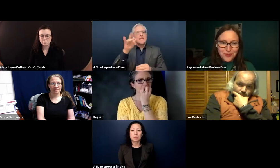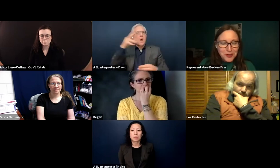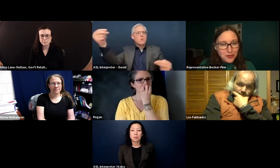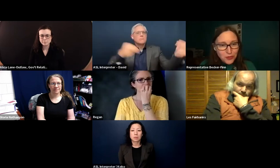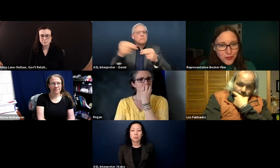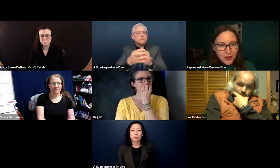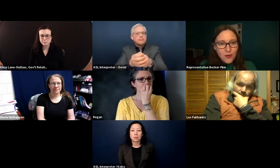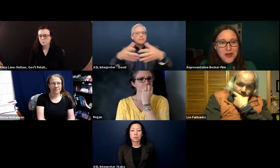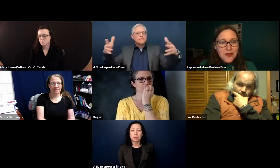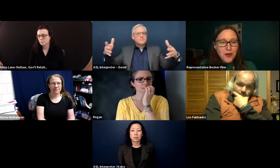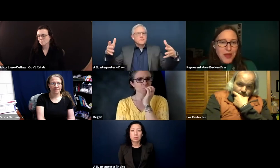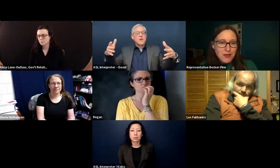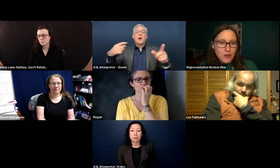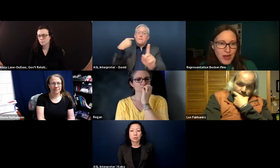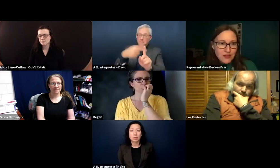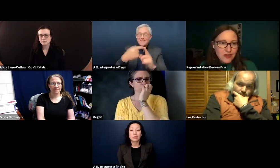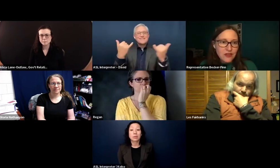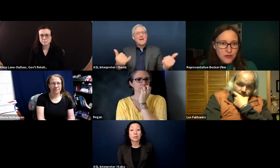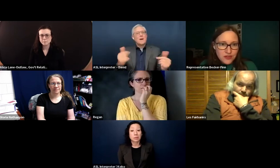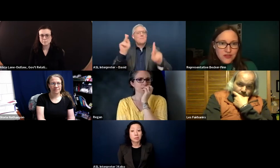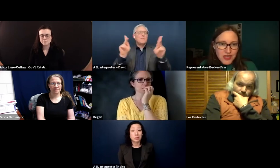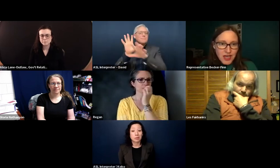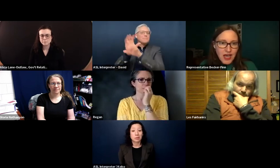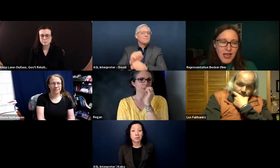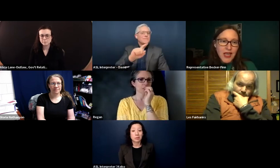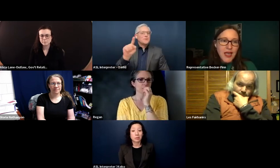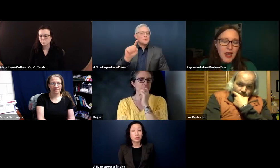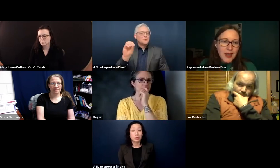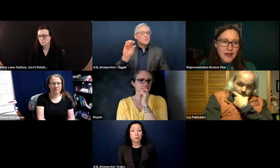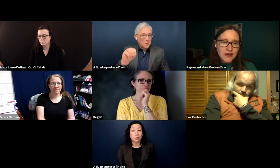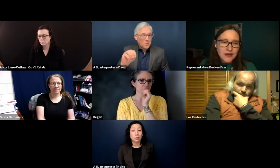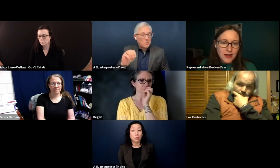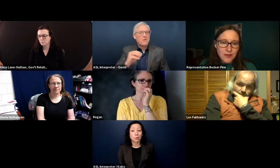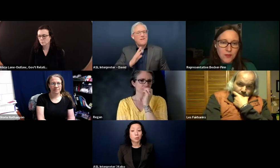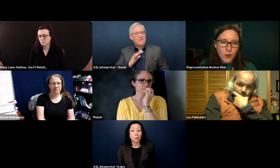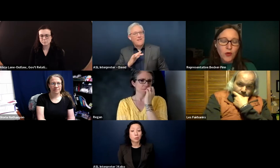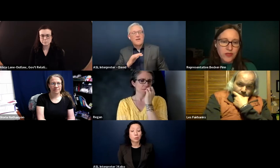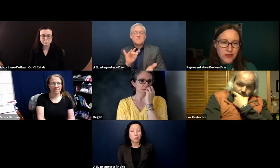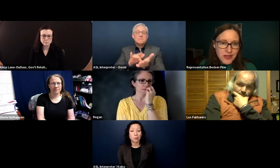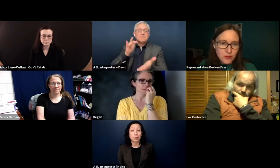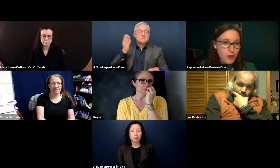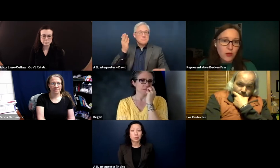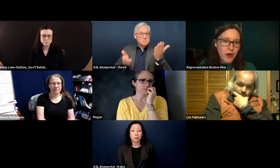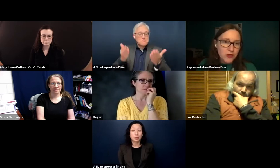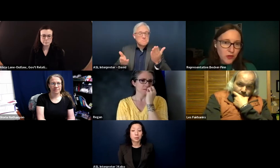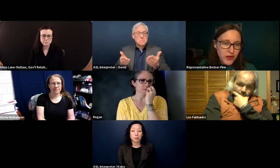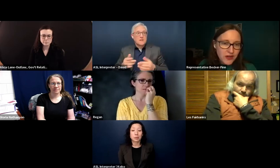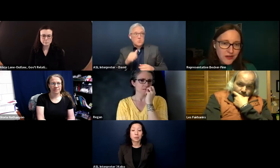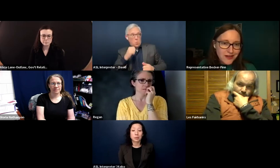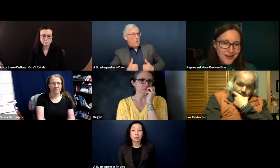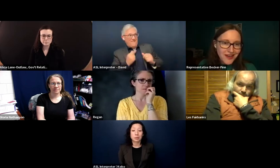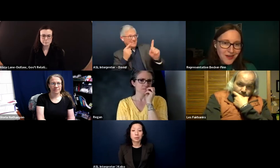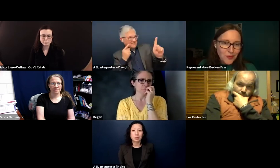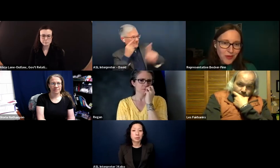used to using Zoom now, there may be ways to use a CDI and work with a team no matter where you're